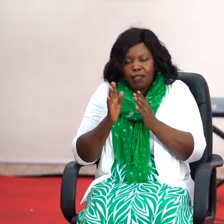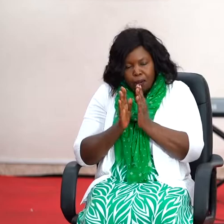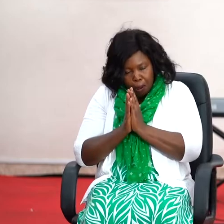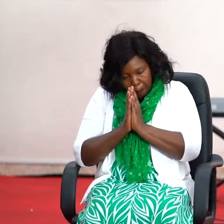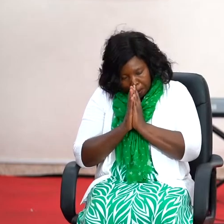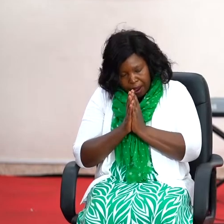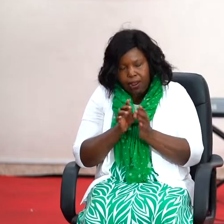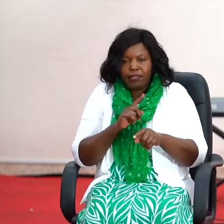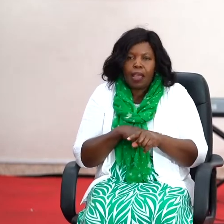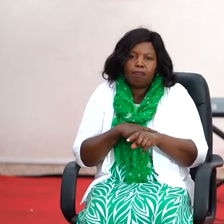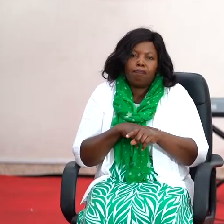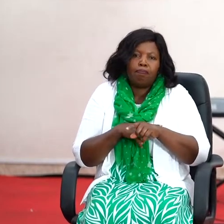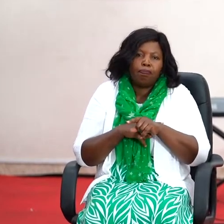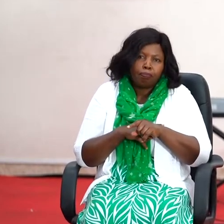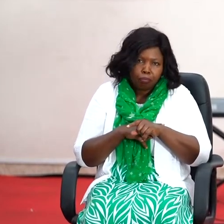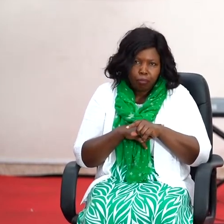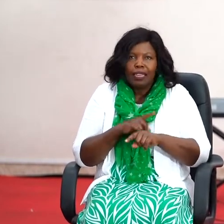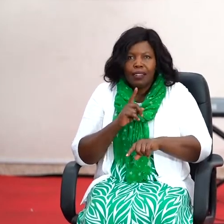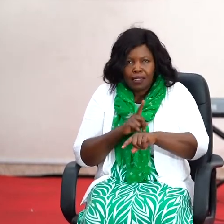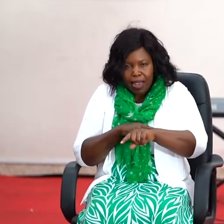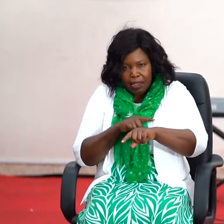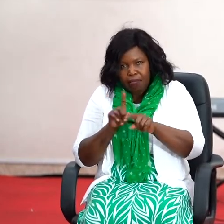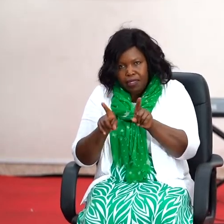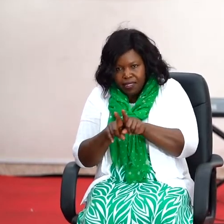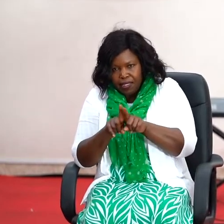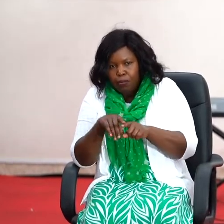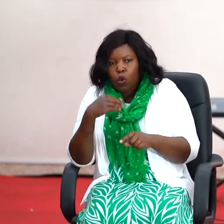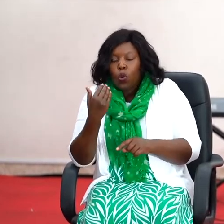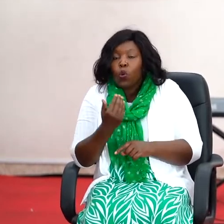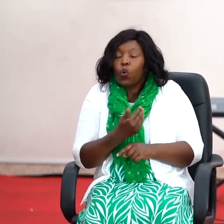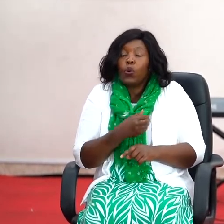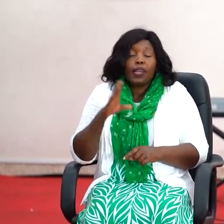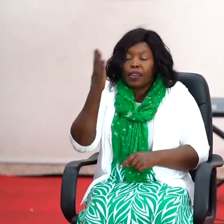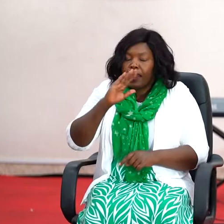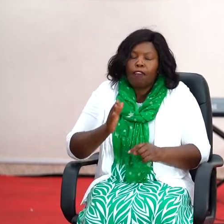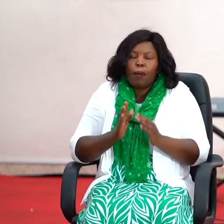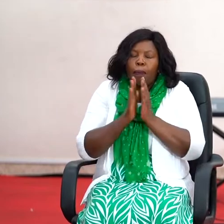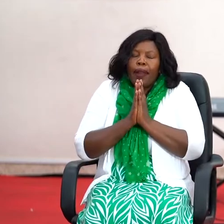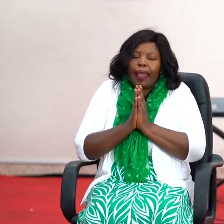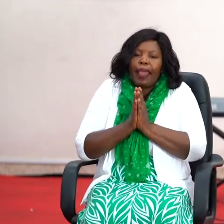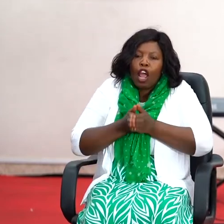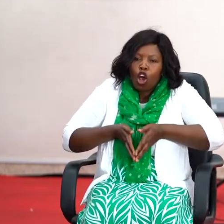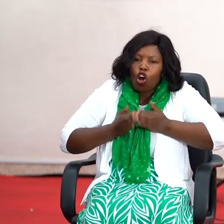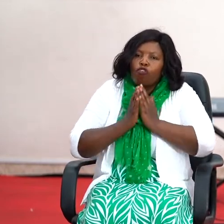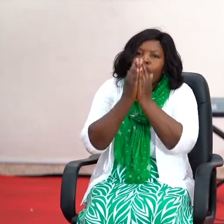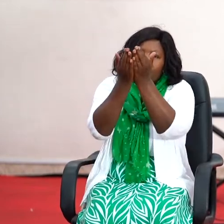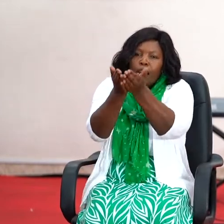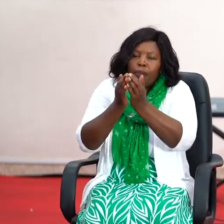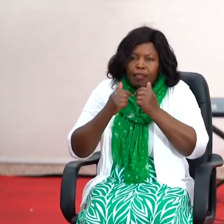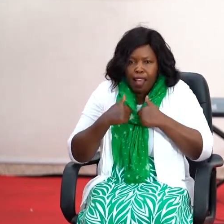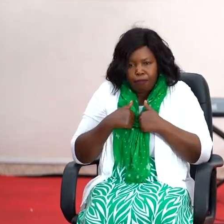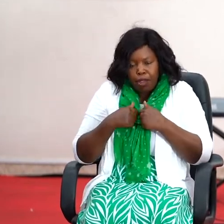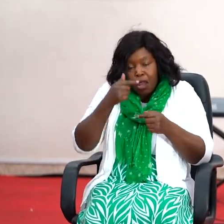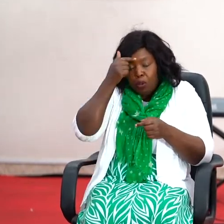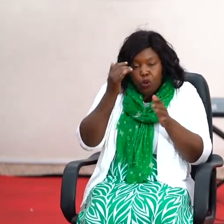of repentance. In our time, we cannot offer sacrifices because Jesus